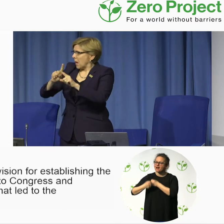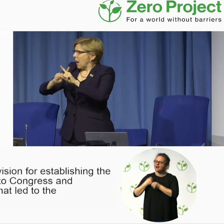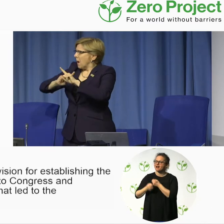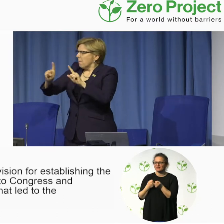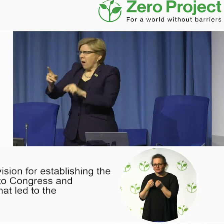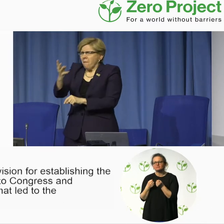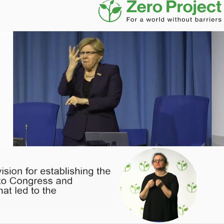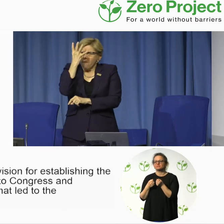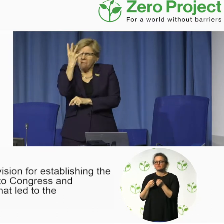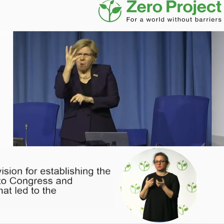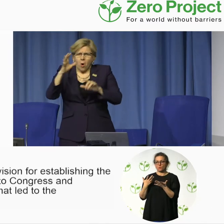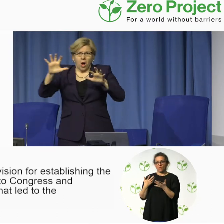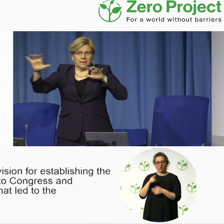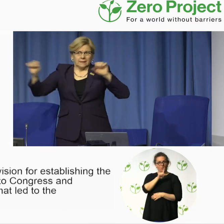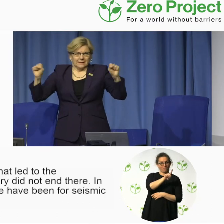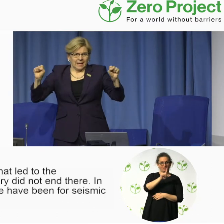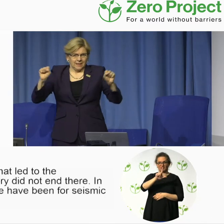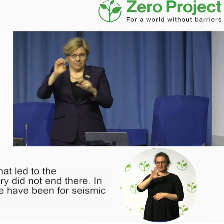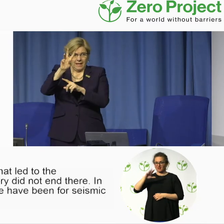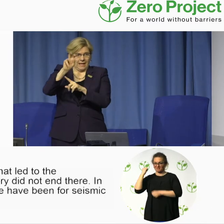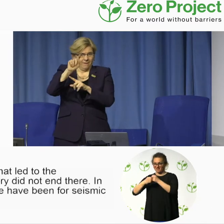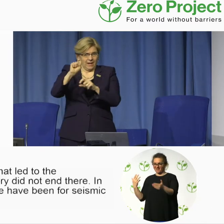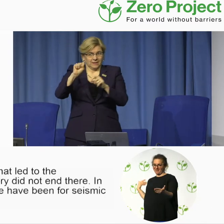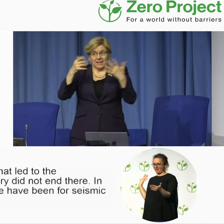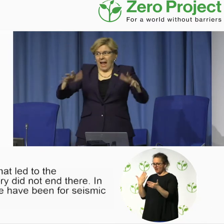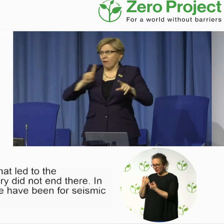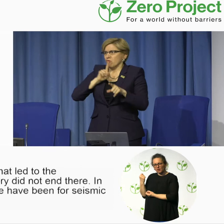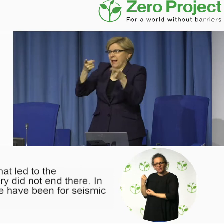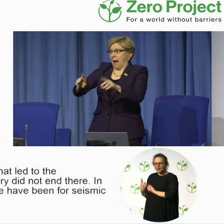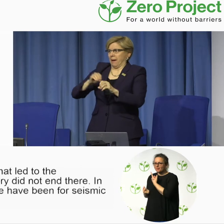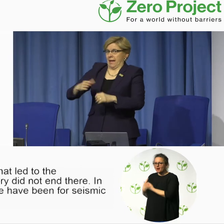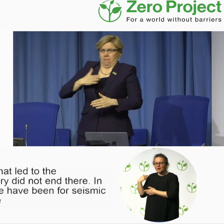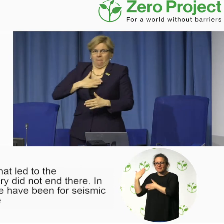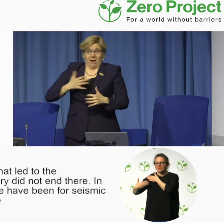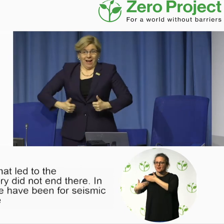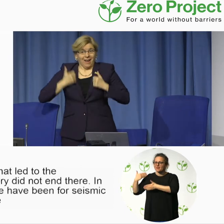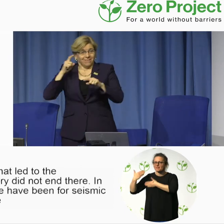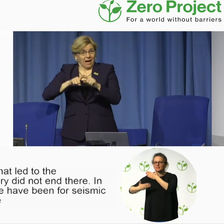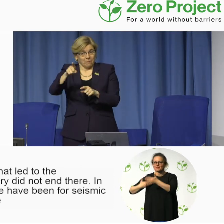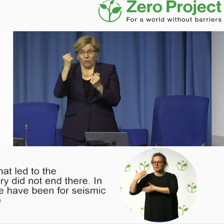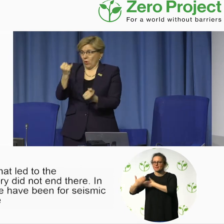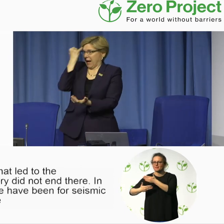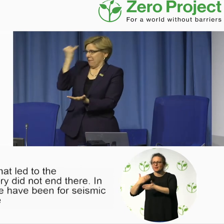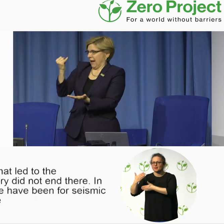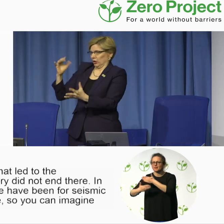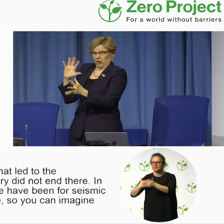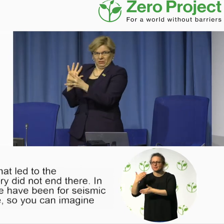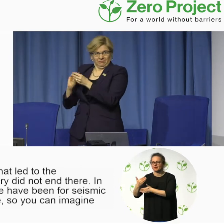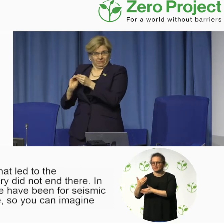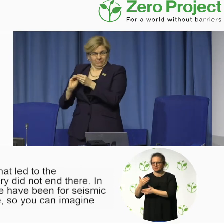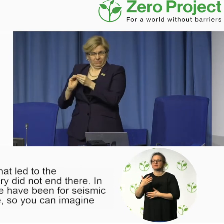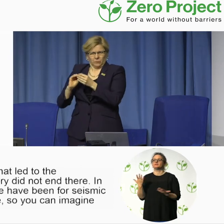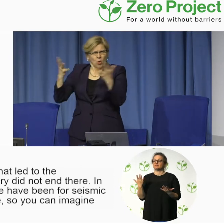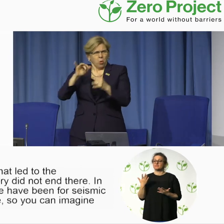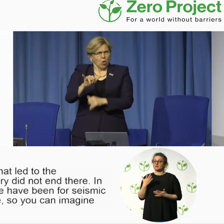153 years, we've seen that there have been four seismic events that have taken place in my lifetime.